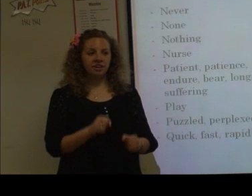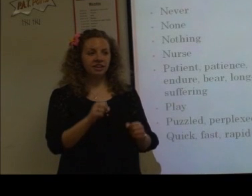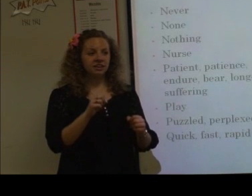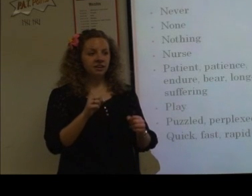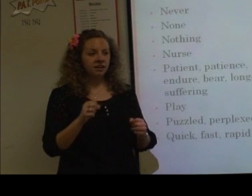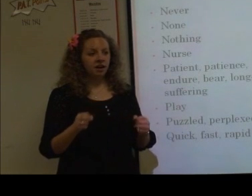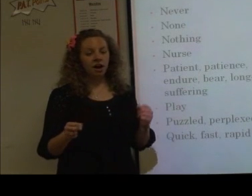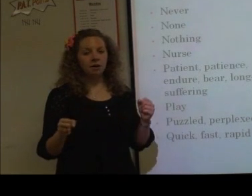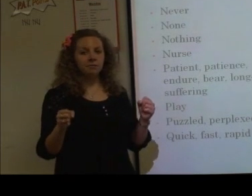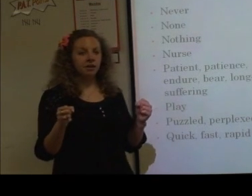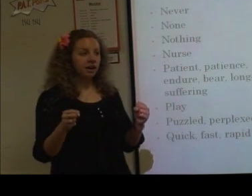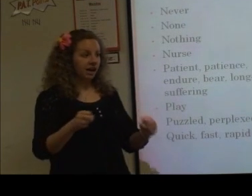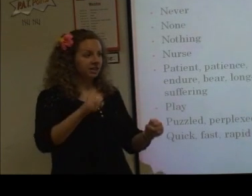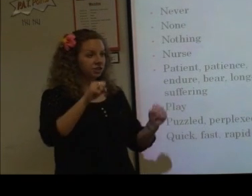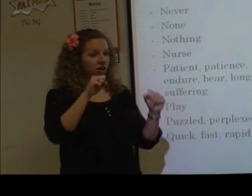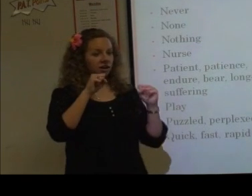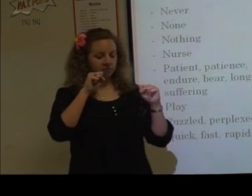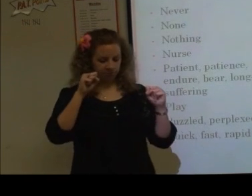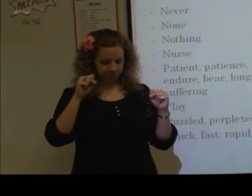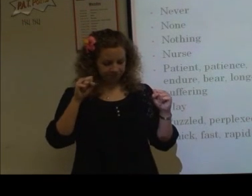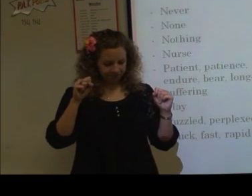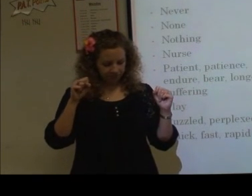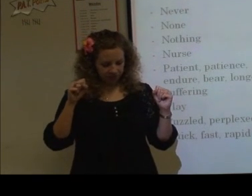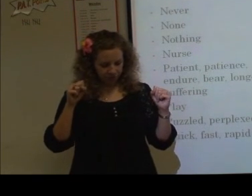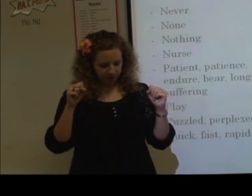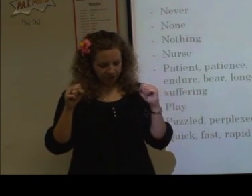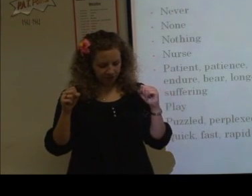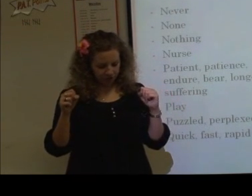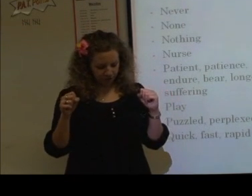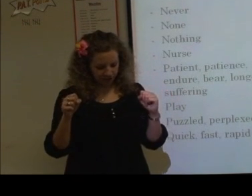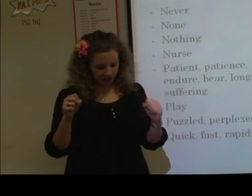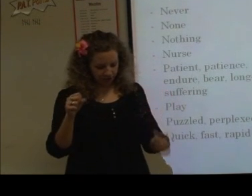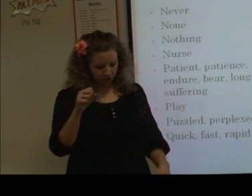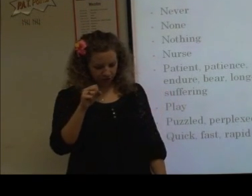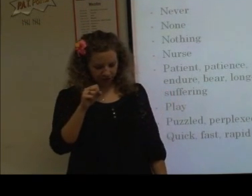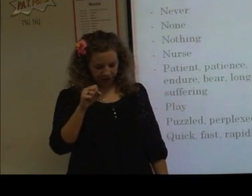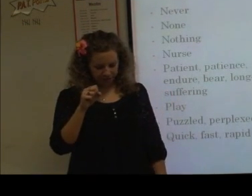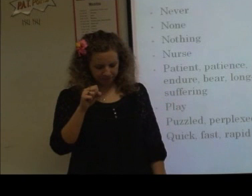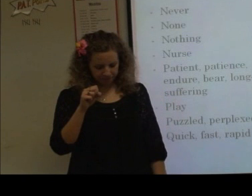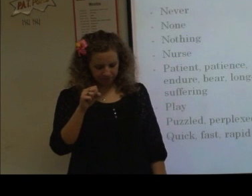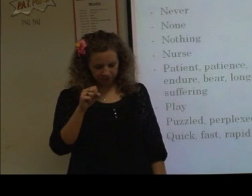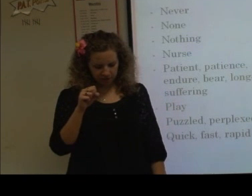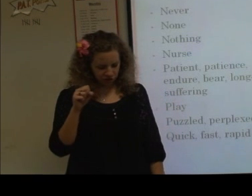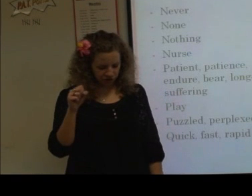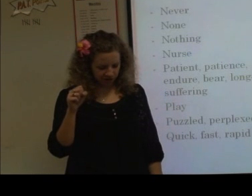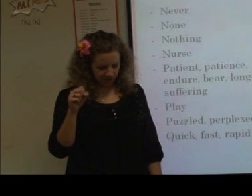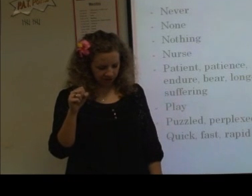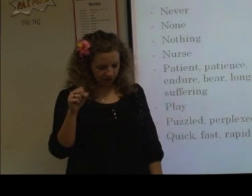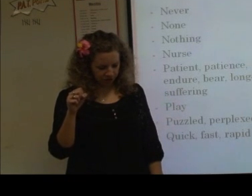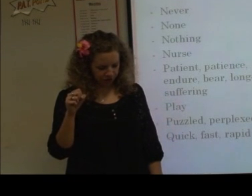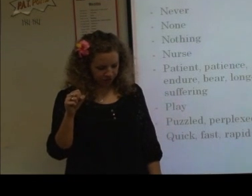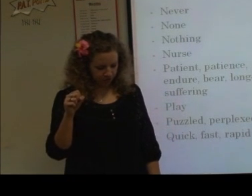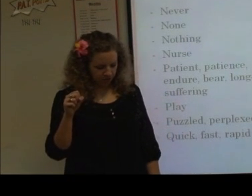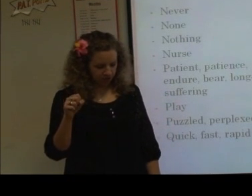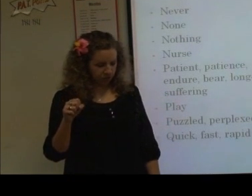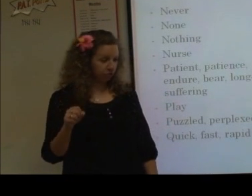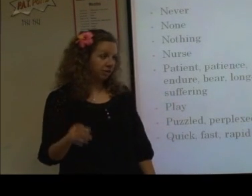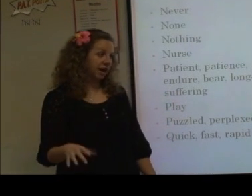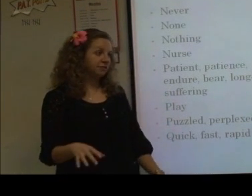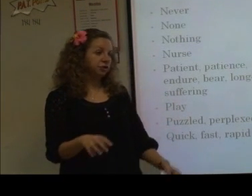nothing, I saw, the way that they're doing it, they teach it different later too. So they have two